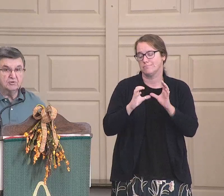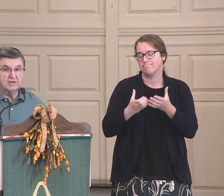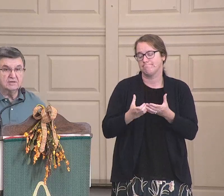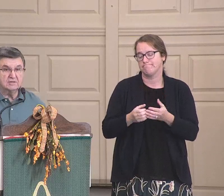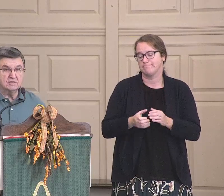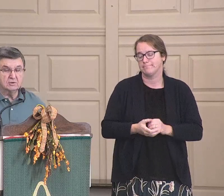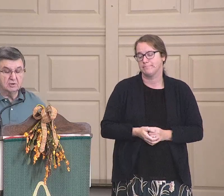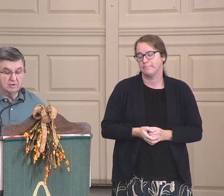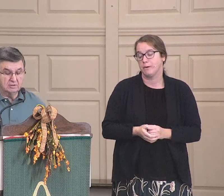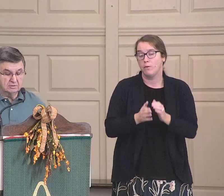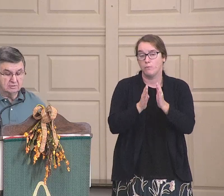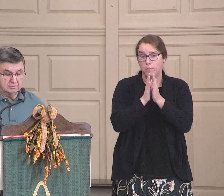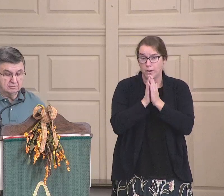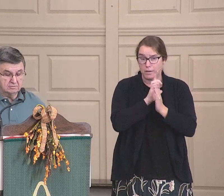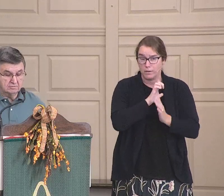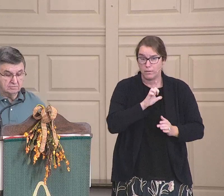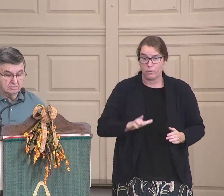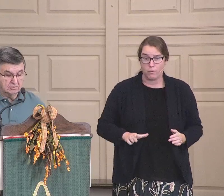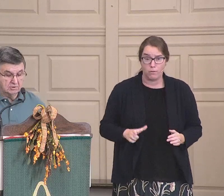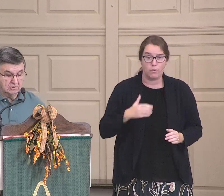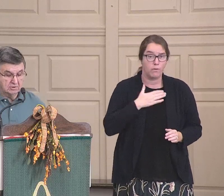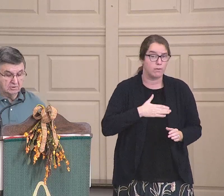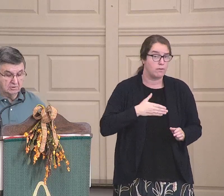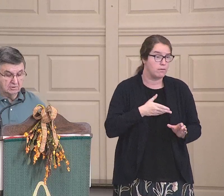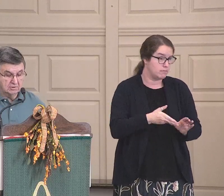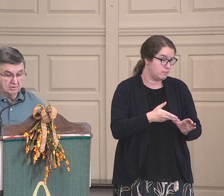we pray to the Lord.